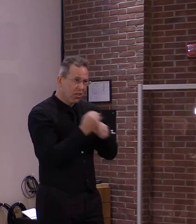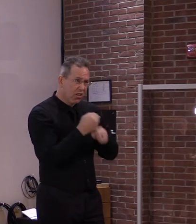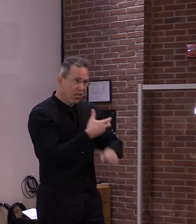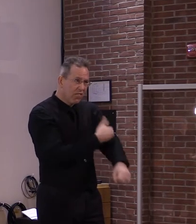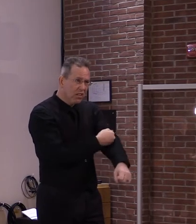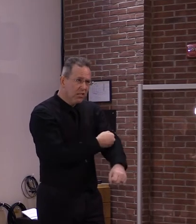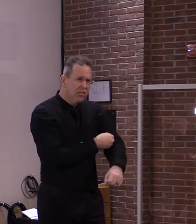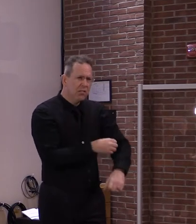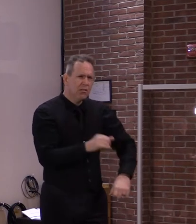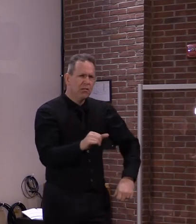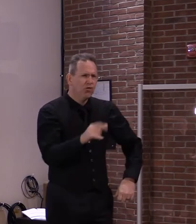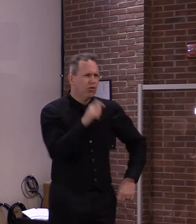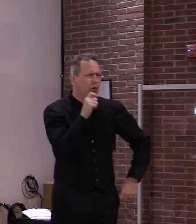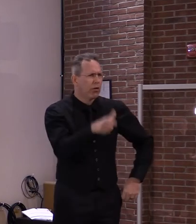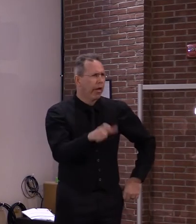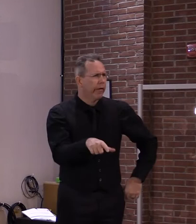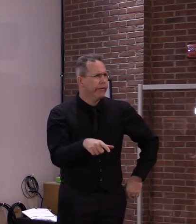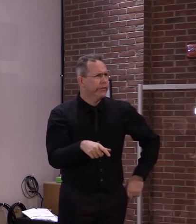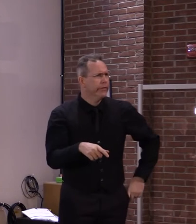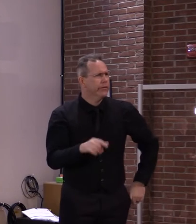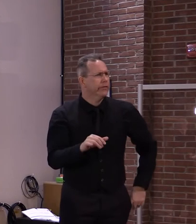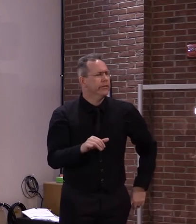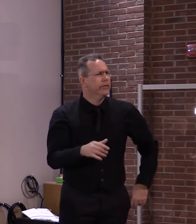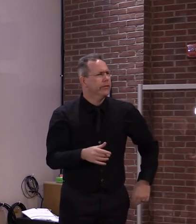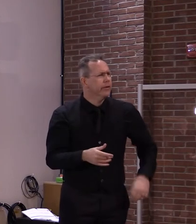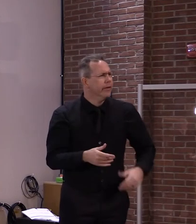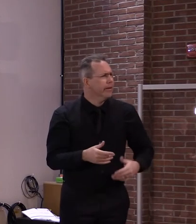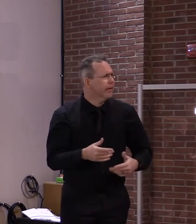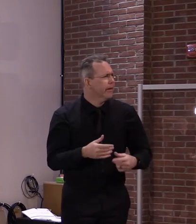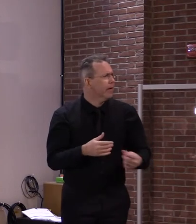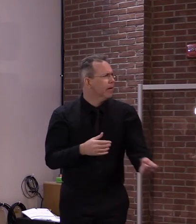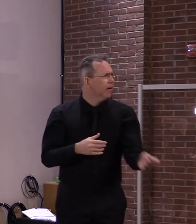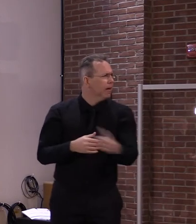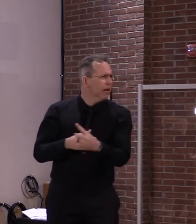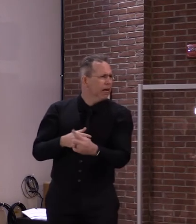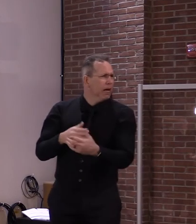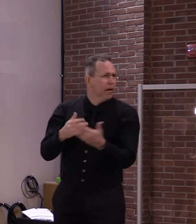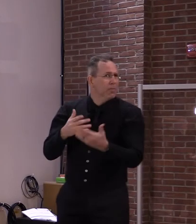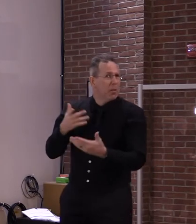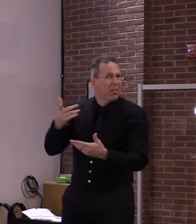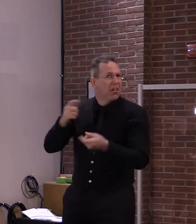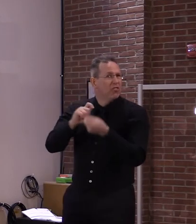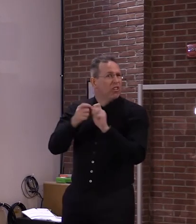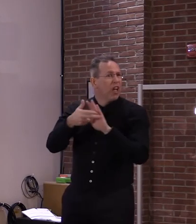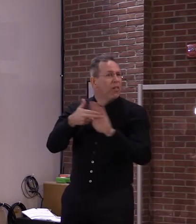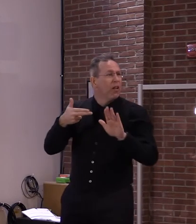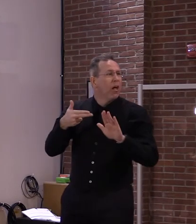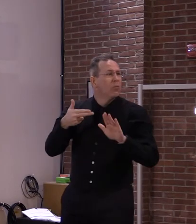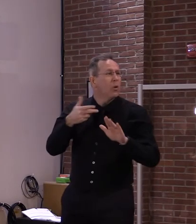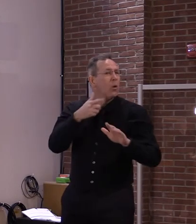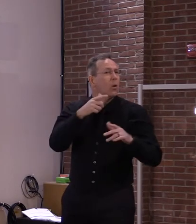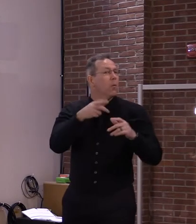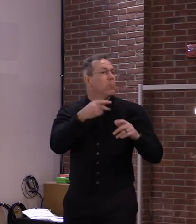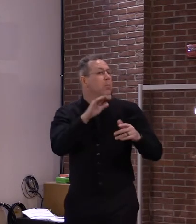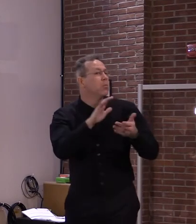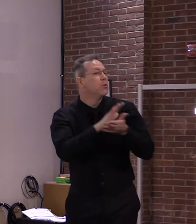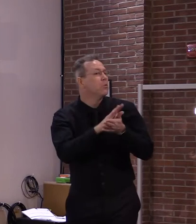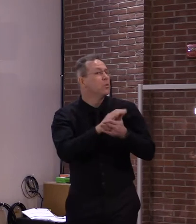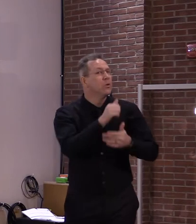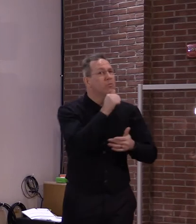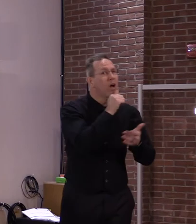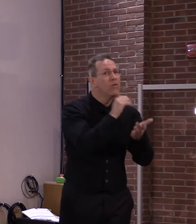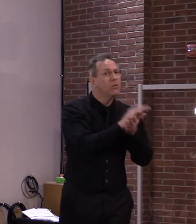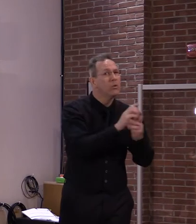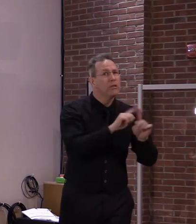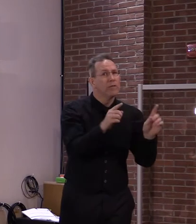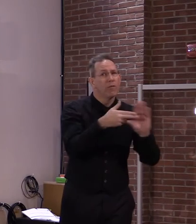i don't maybe it was a changing in how they labeled them compared to public and private staff no i'd be interested in it if if if